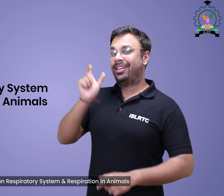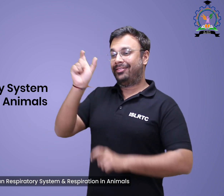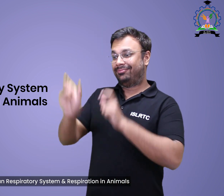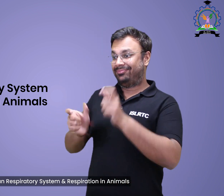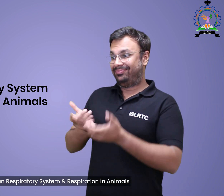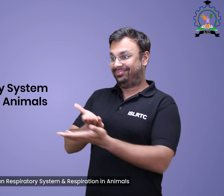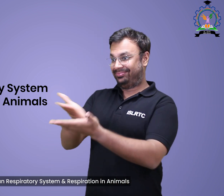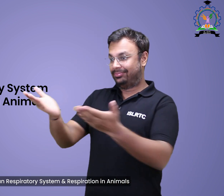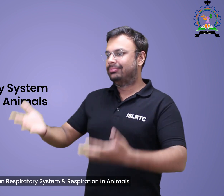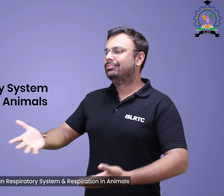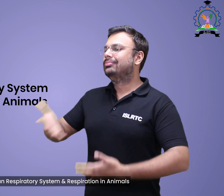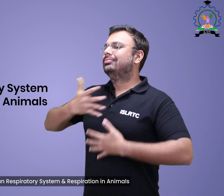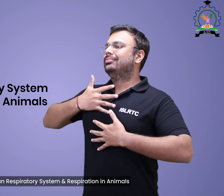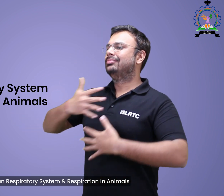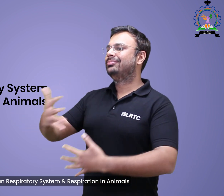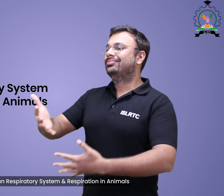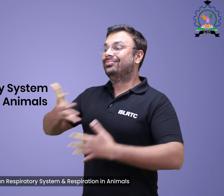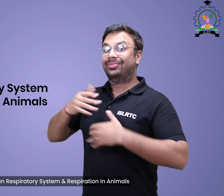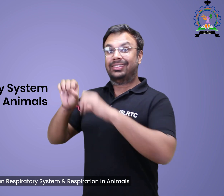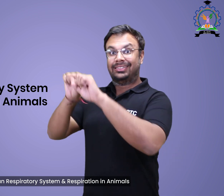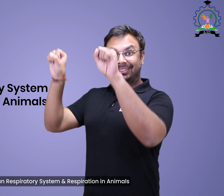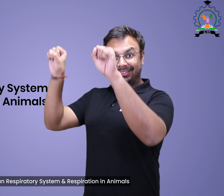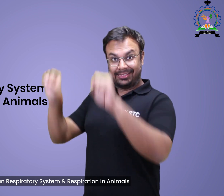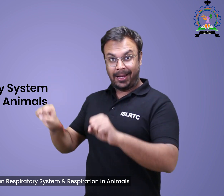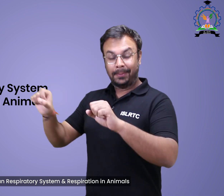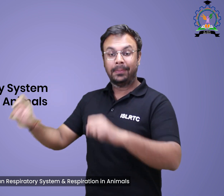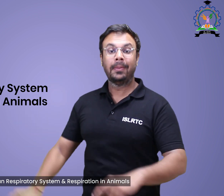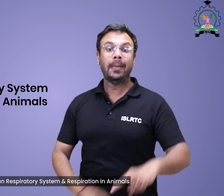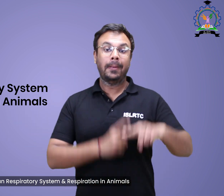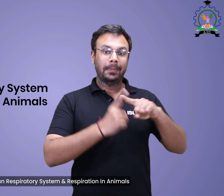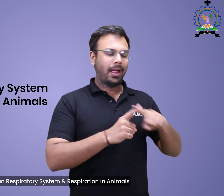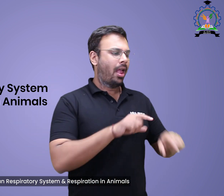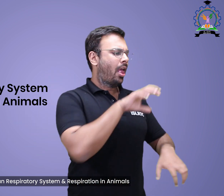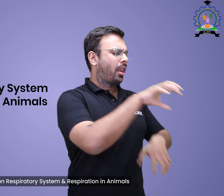Human respiratory system and respiration in animals.